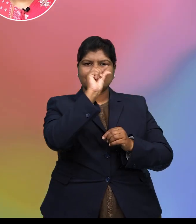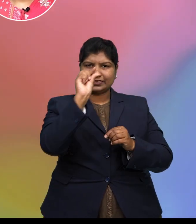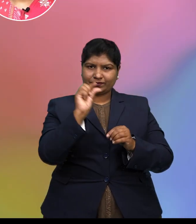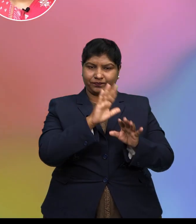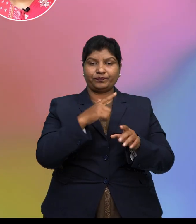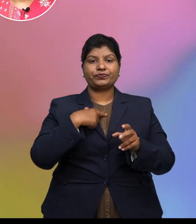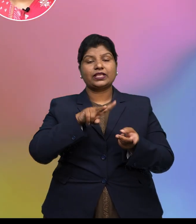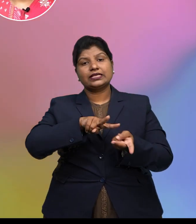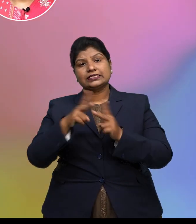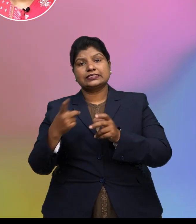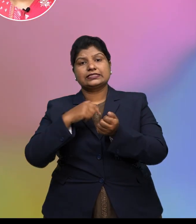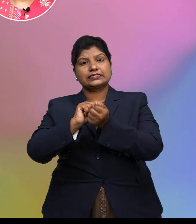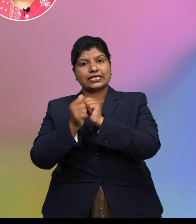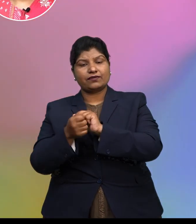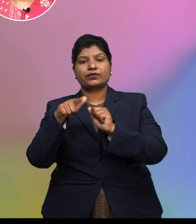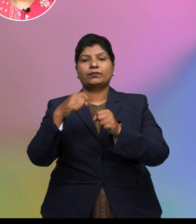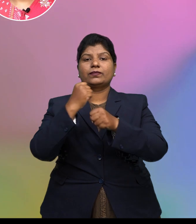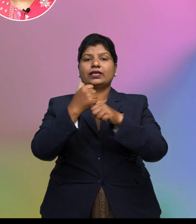into gastrula is called